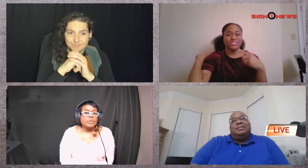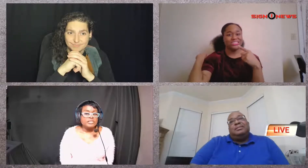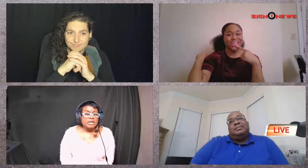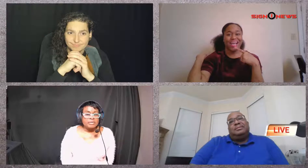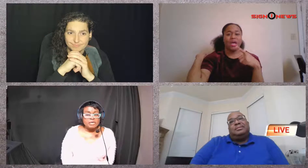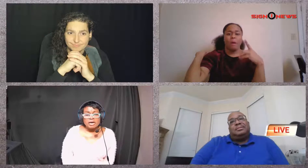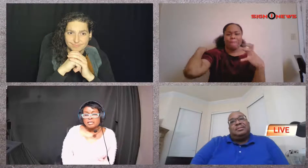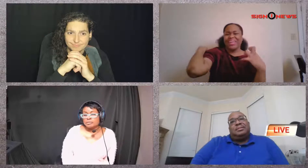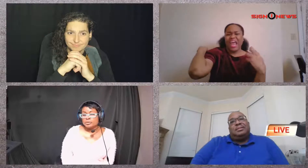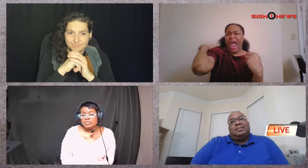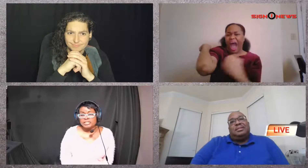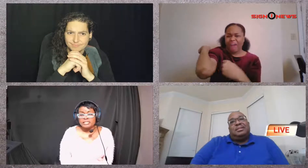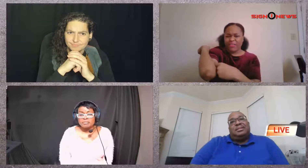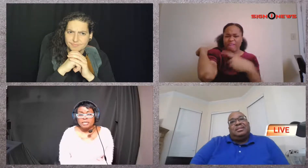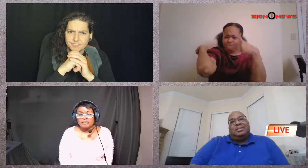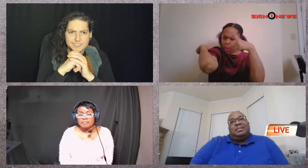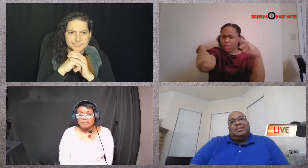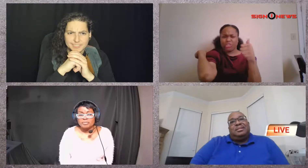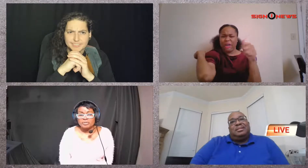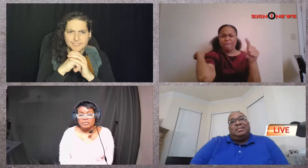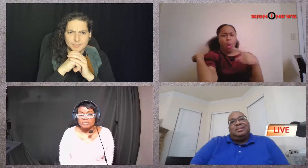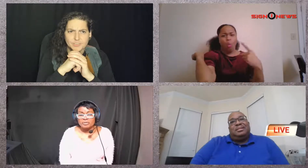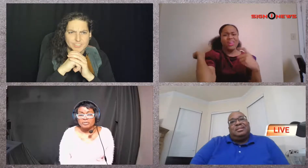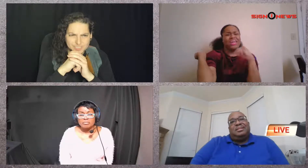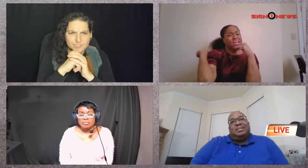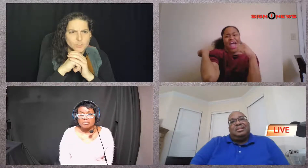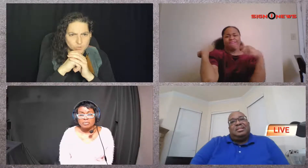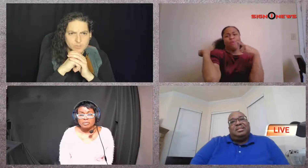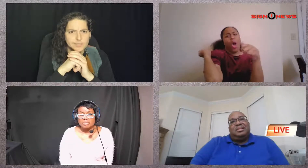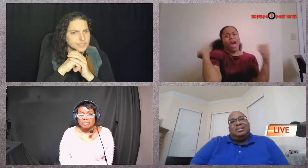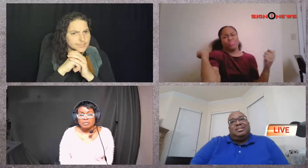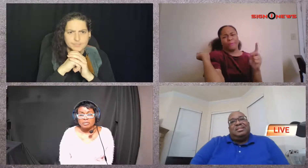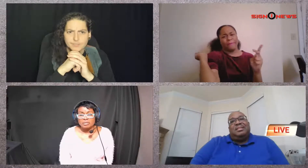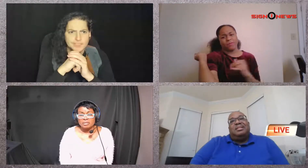I remember one time in college, a person said to me,